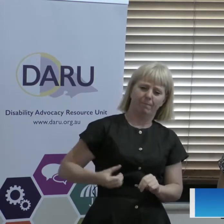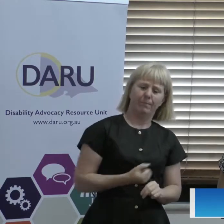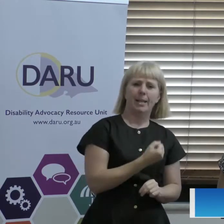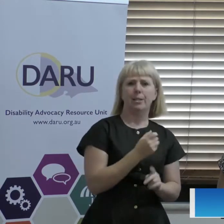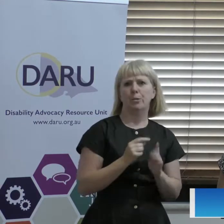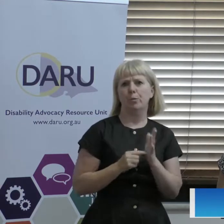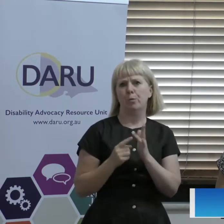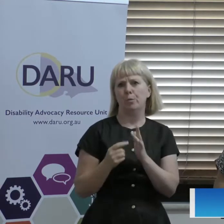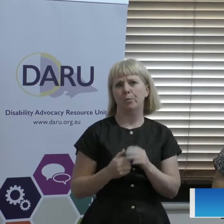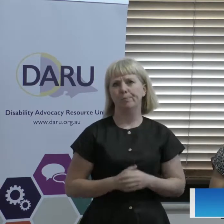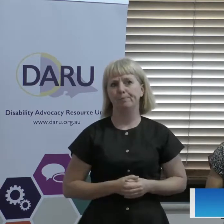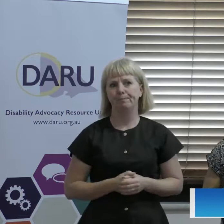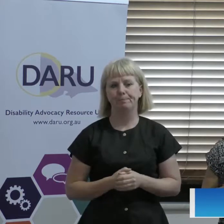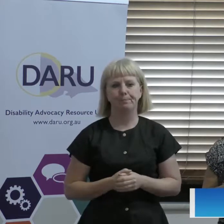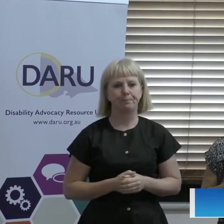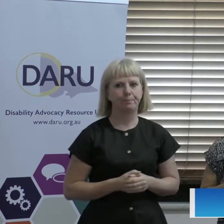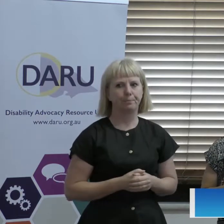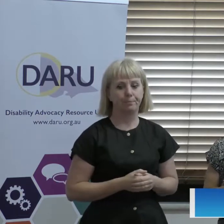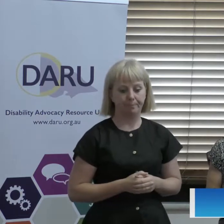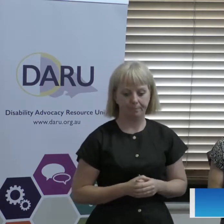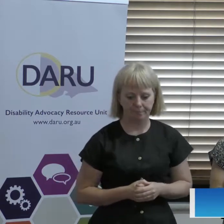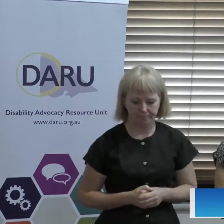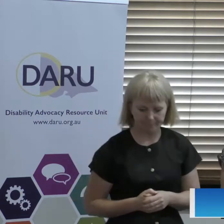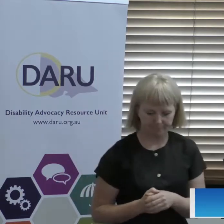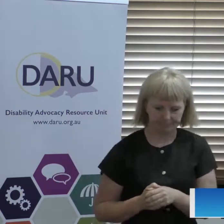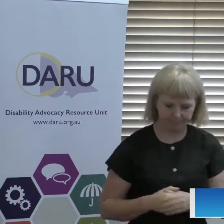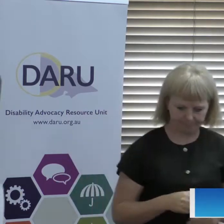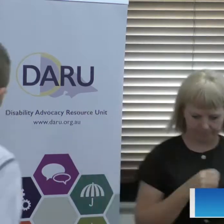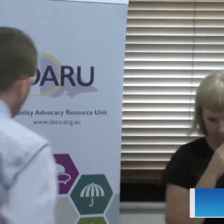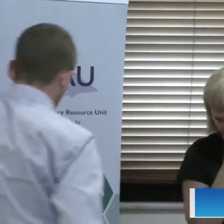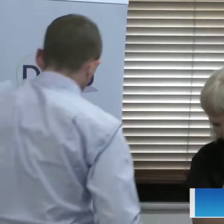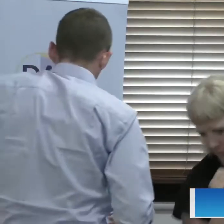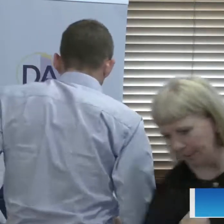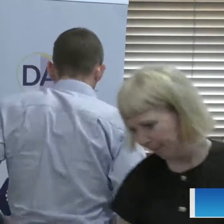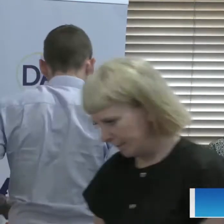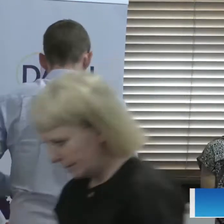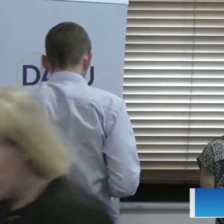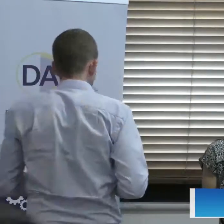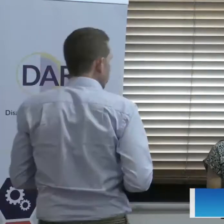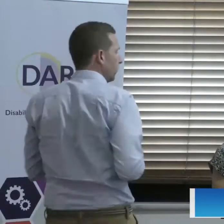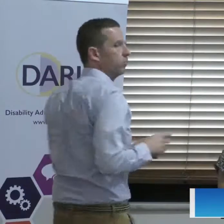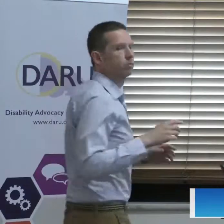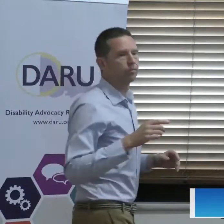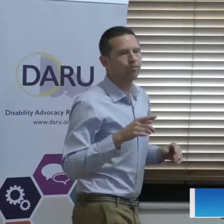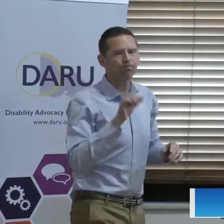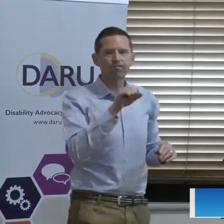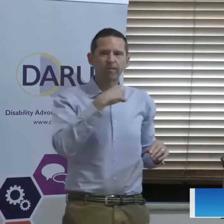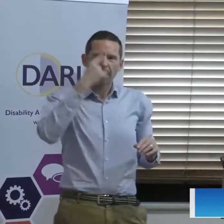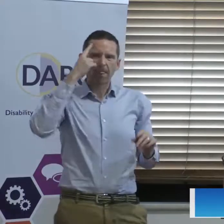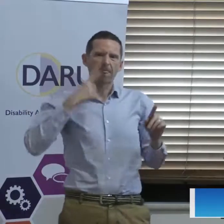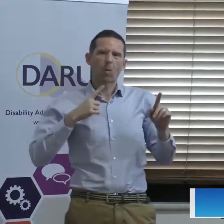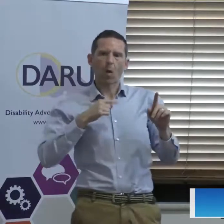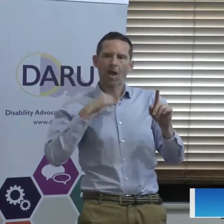encouraged to. Well, I think that's why, you know, we are trying to continue those discussions with